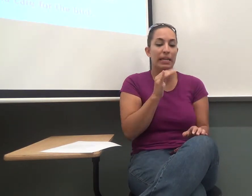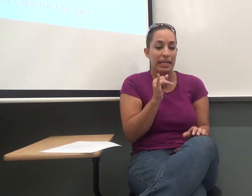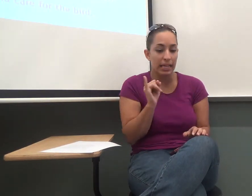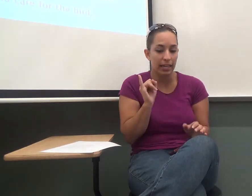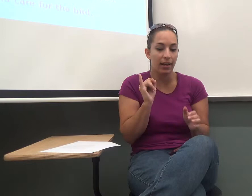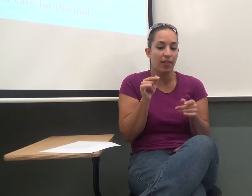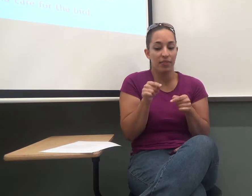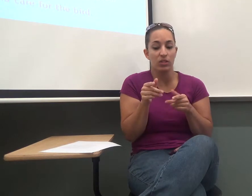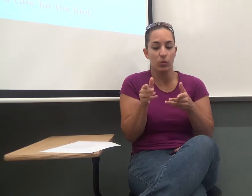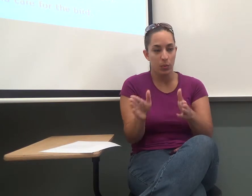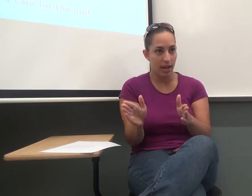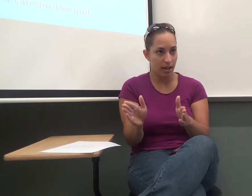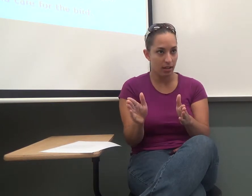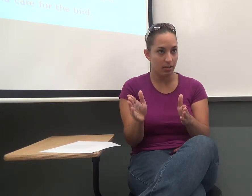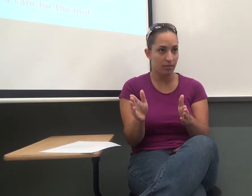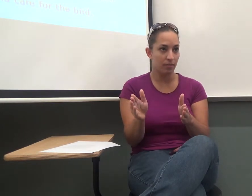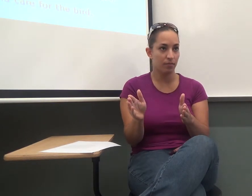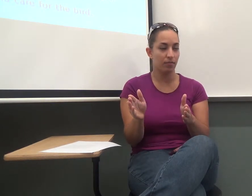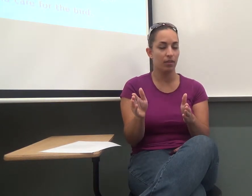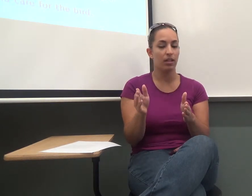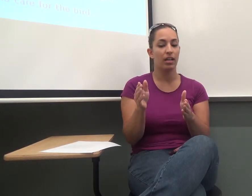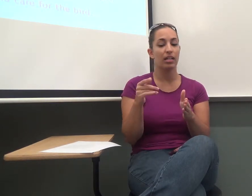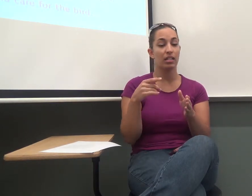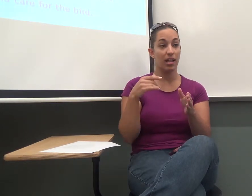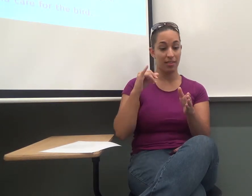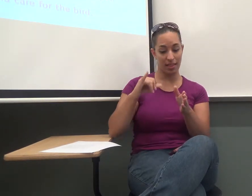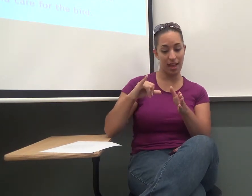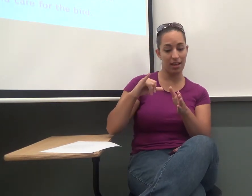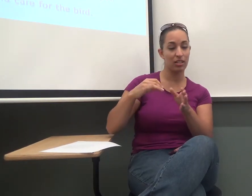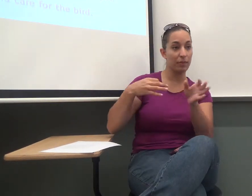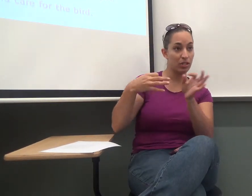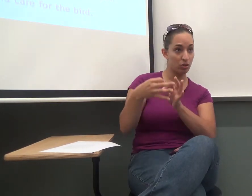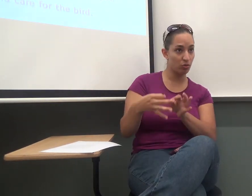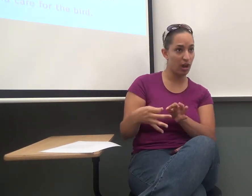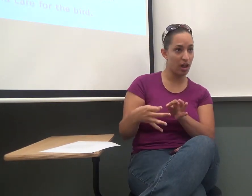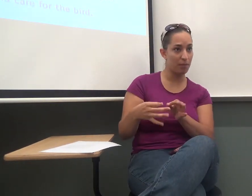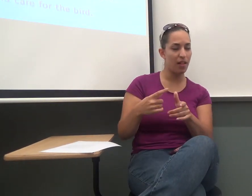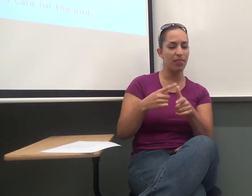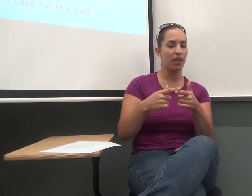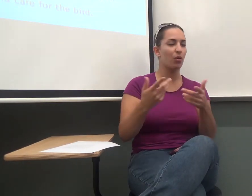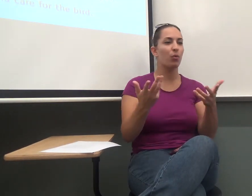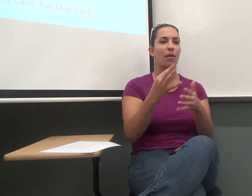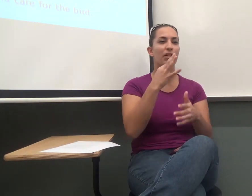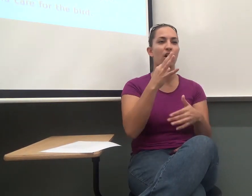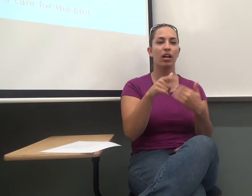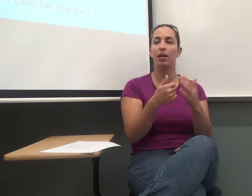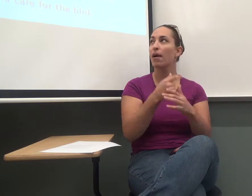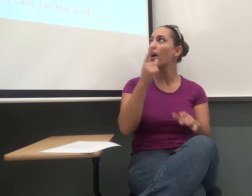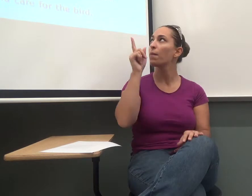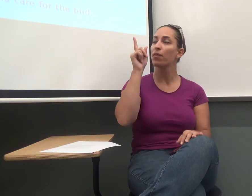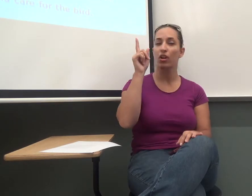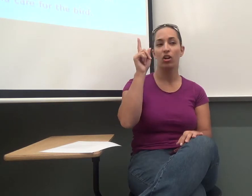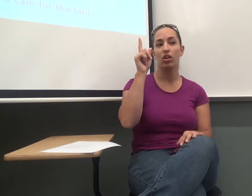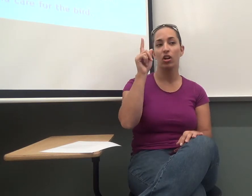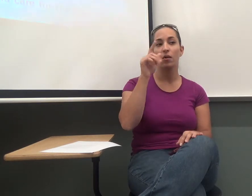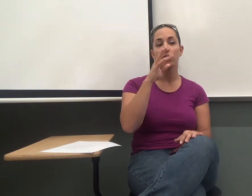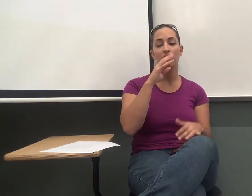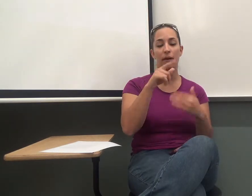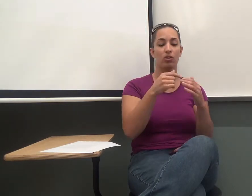this way, is being described, then what am I talking about up there? Describing an action, telling me